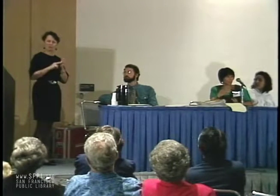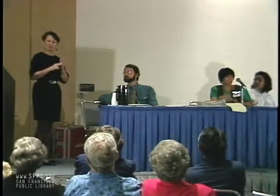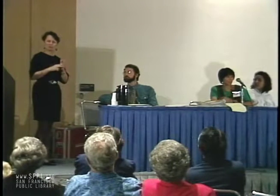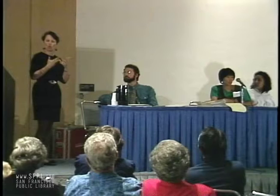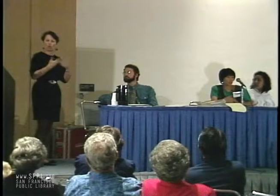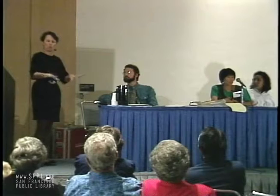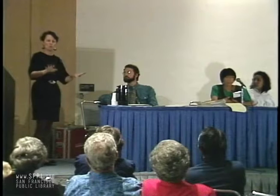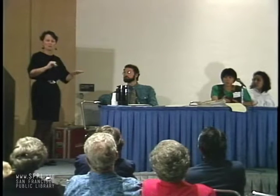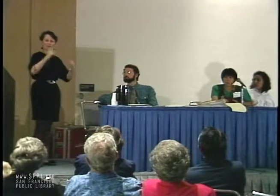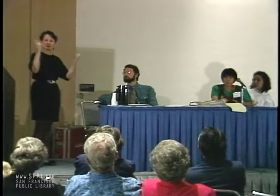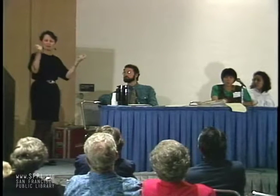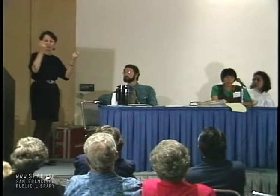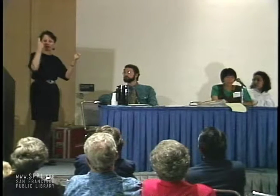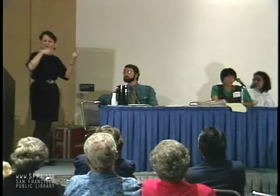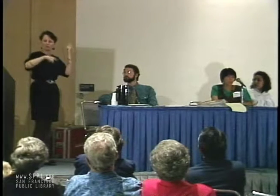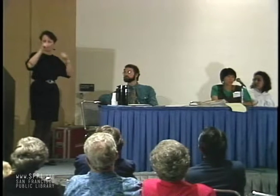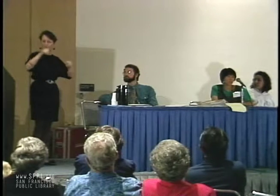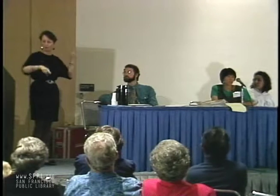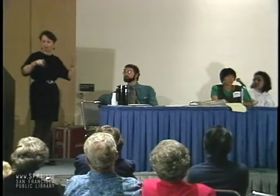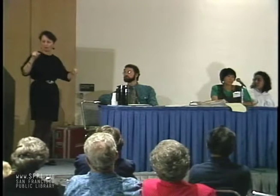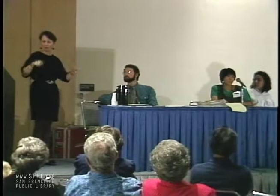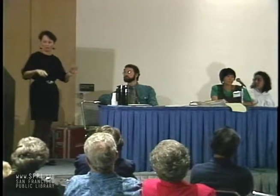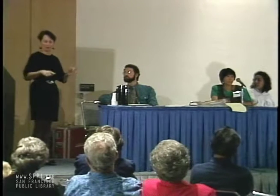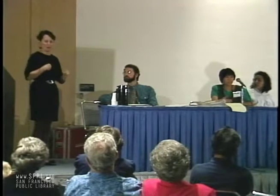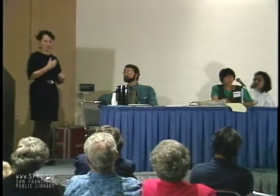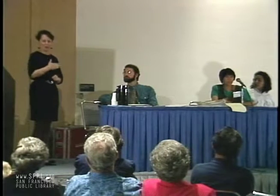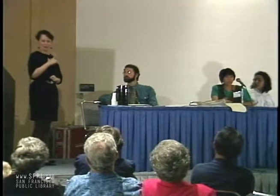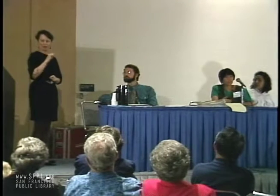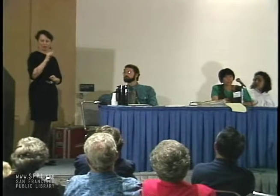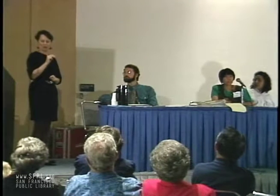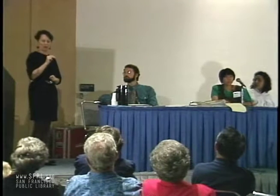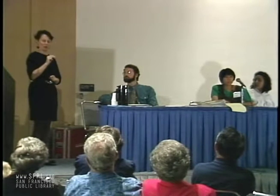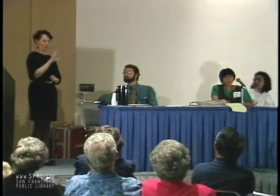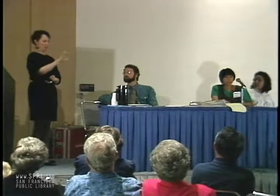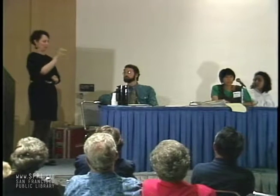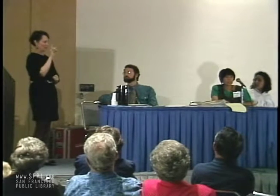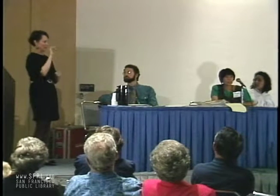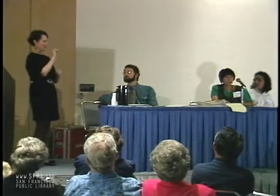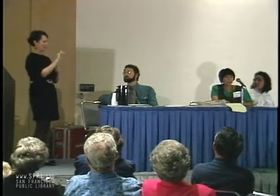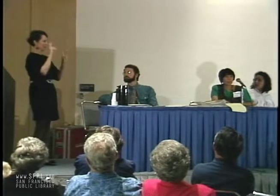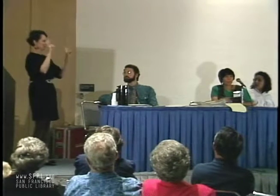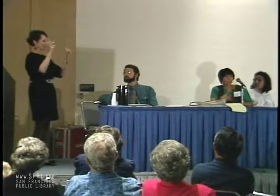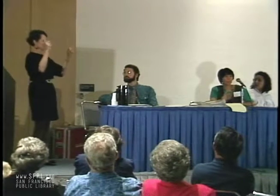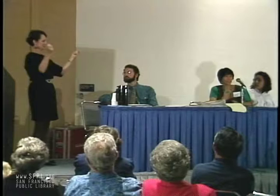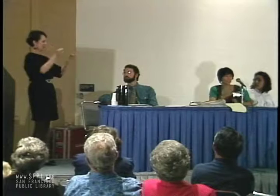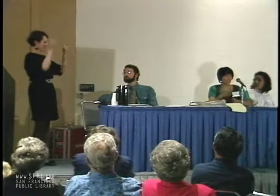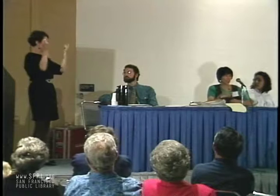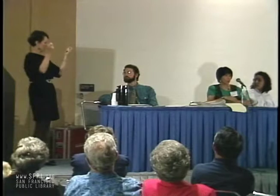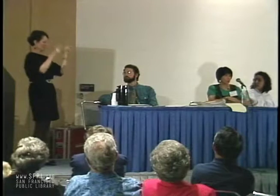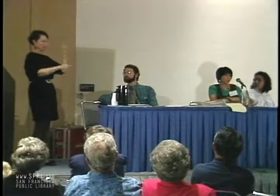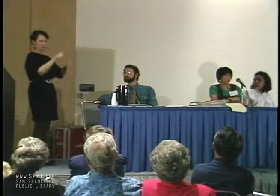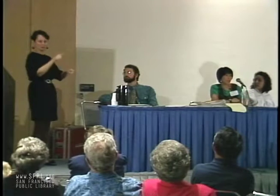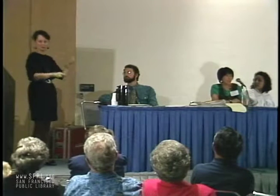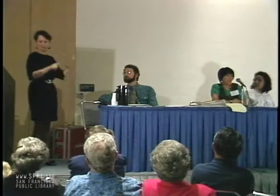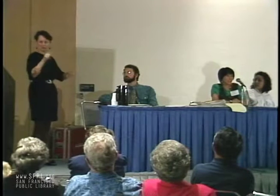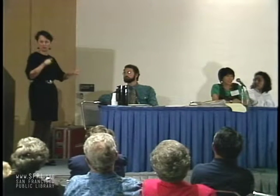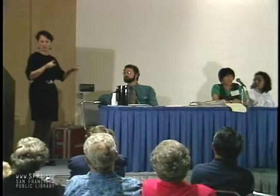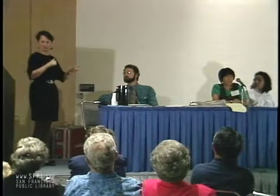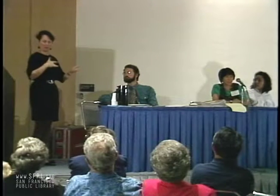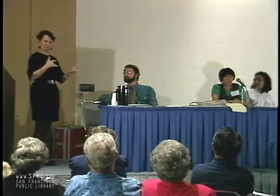a great topic, and I'm so glad that Marty chose this, is celebrating this diversity. I think in general, Americans, or just maybe